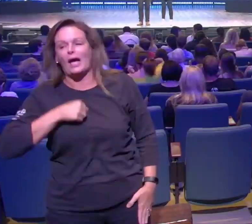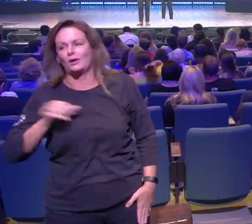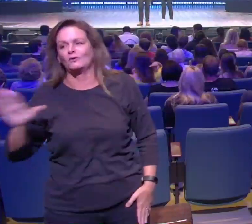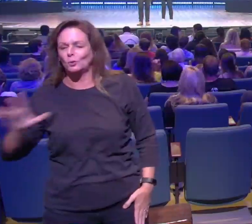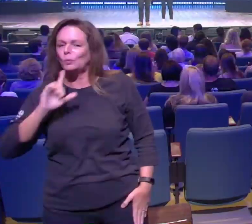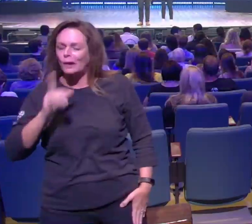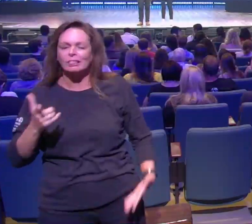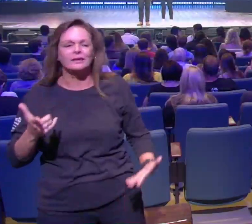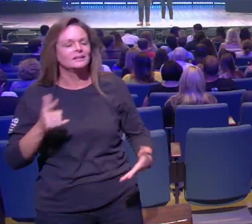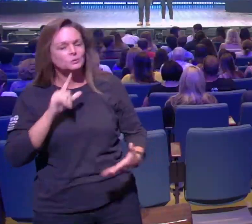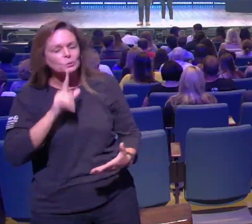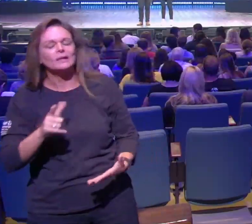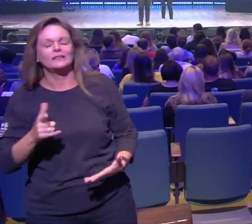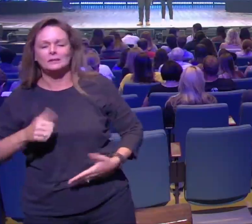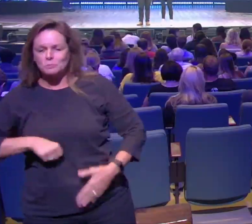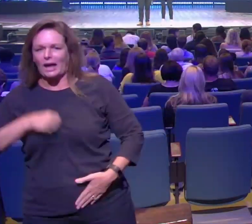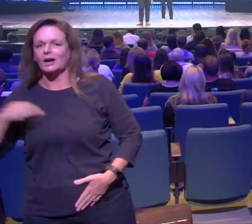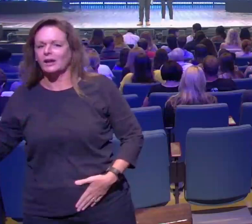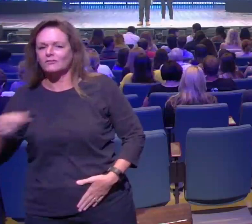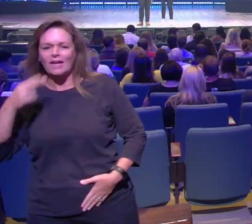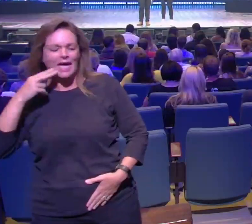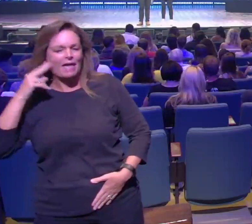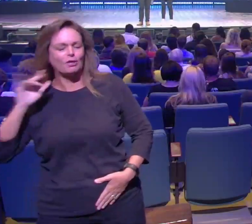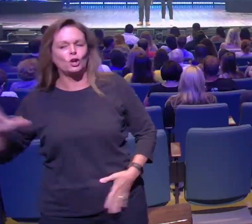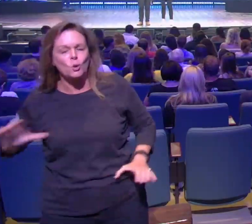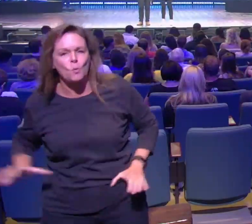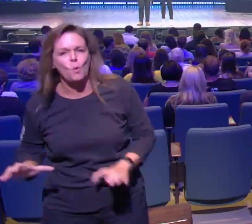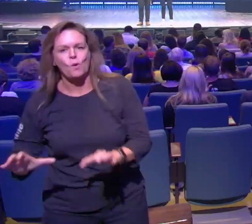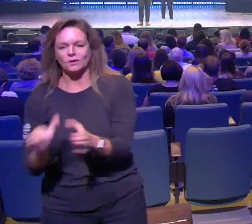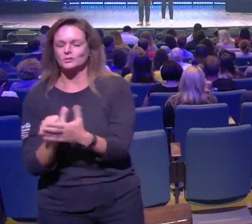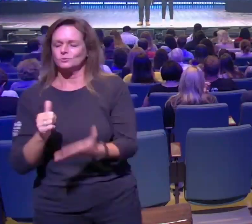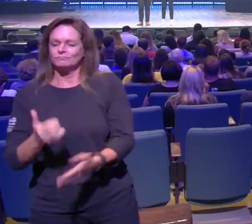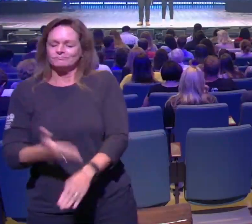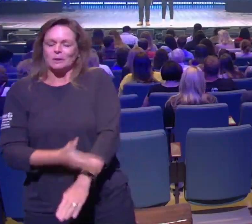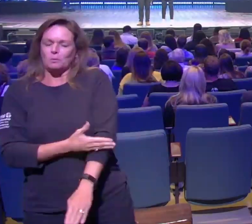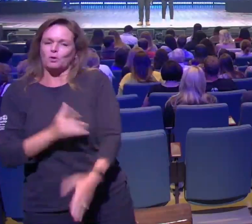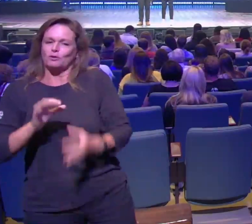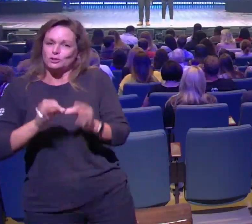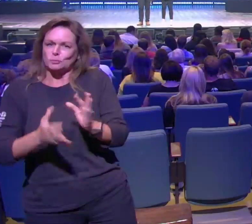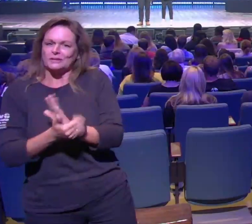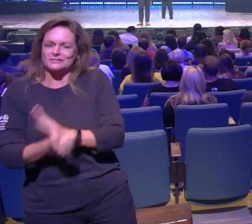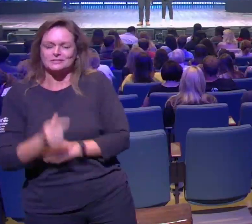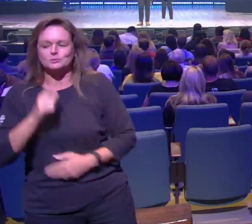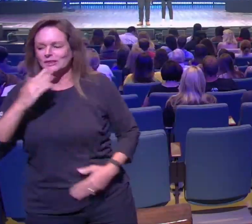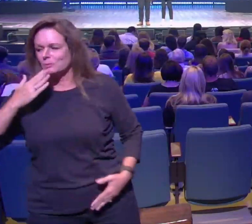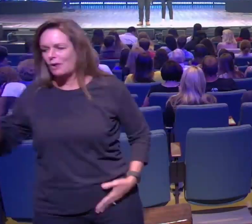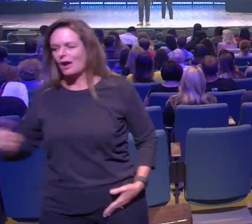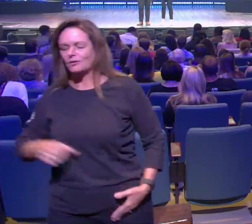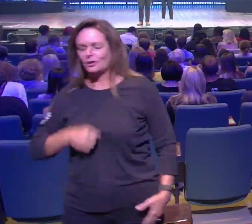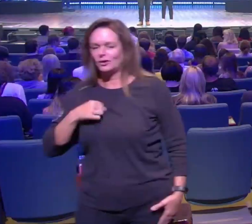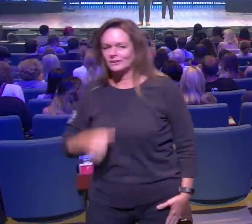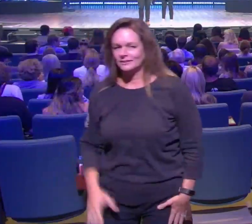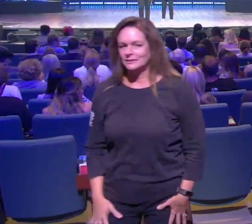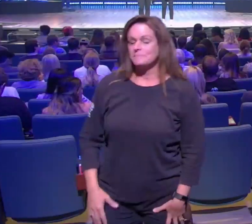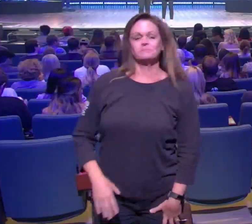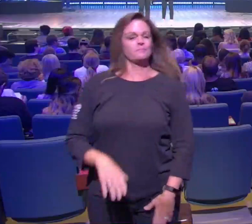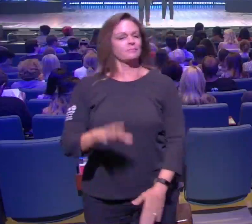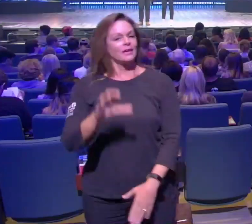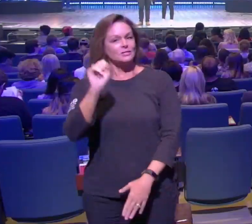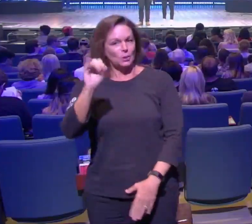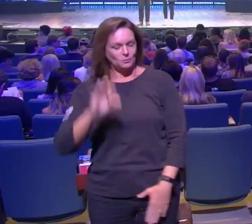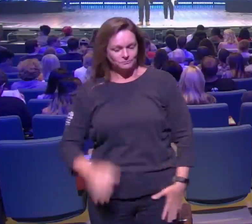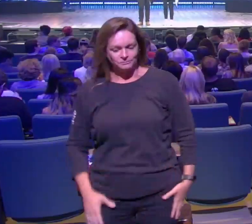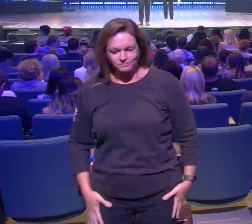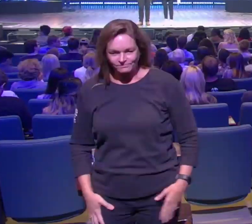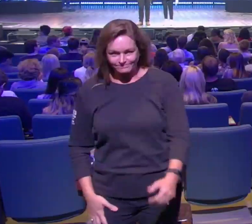doing as we jump into twice a month down at Boca and twice a month up in Vero. Things are stirring up in our pop-up world. We got